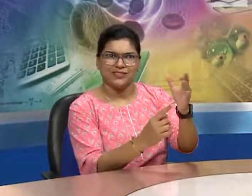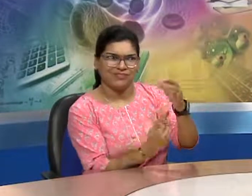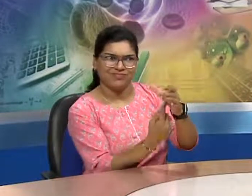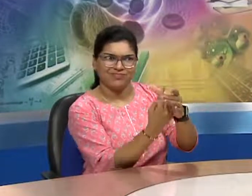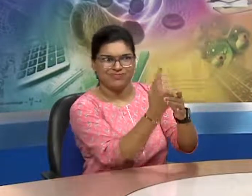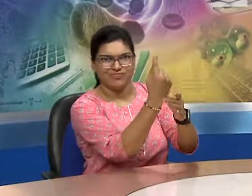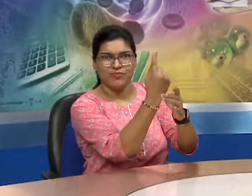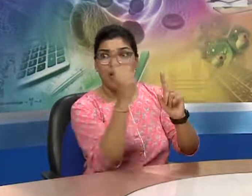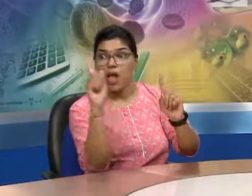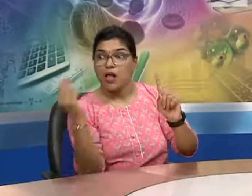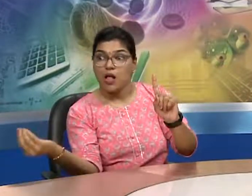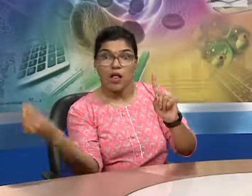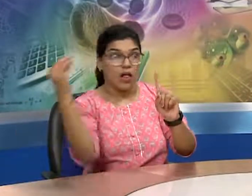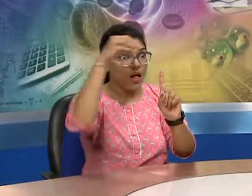species.